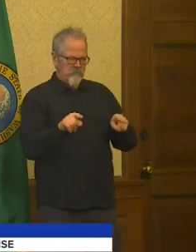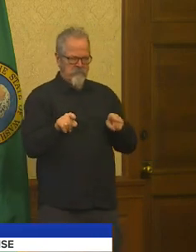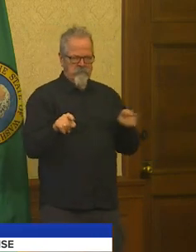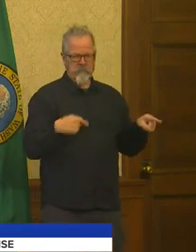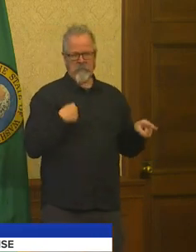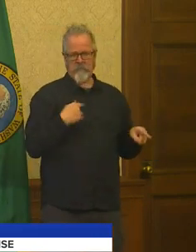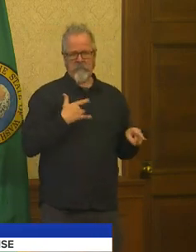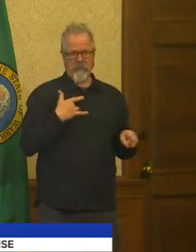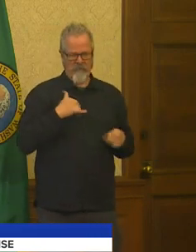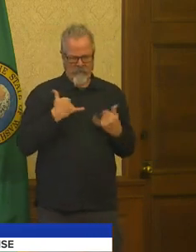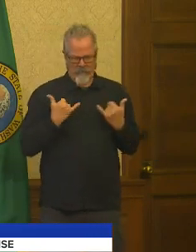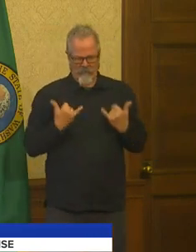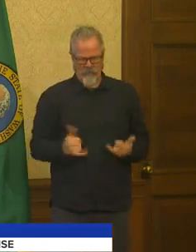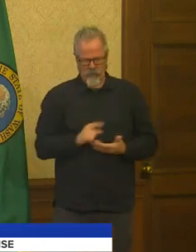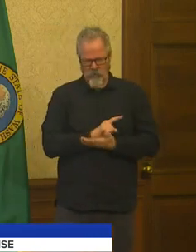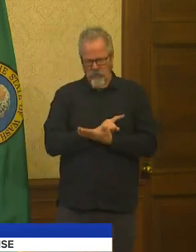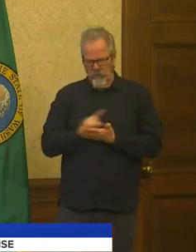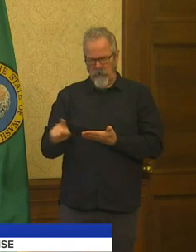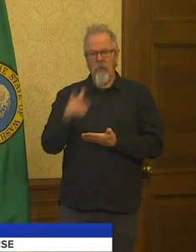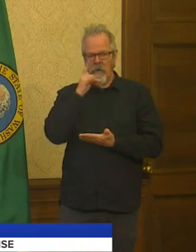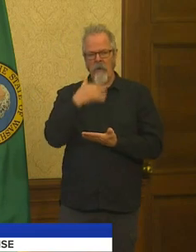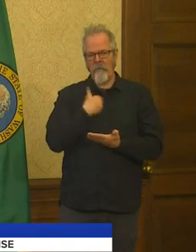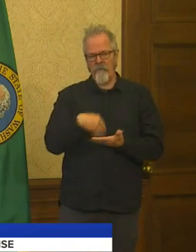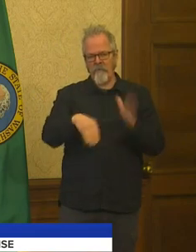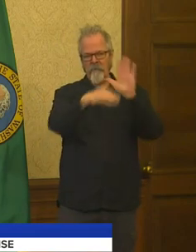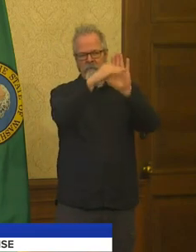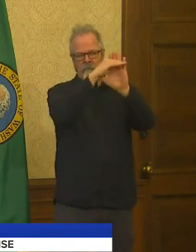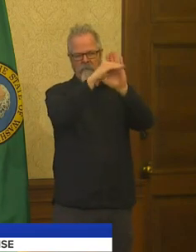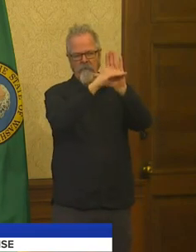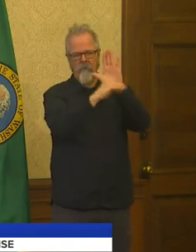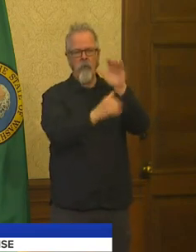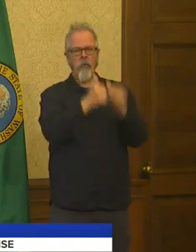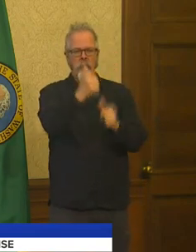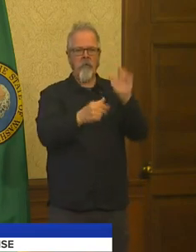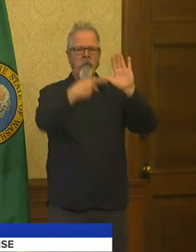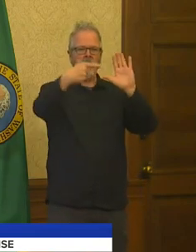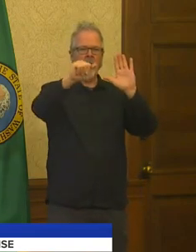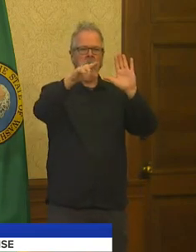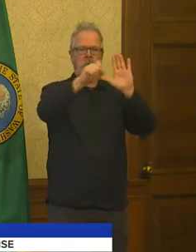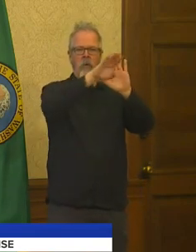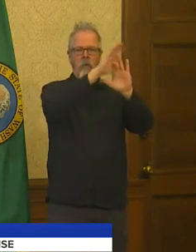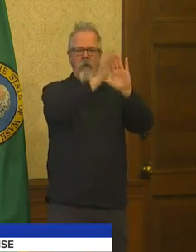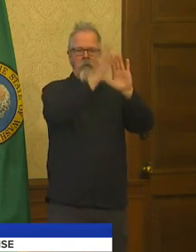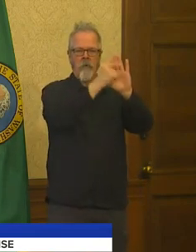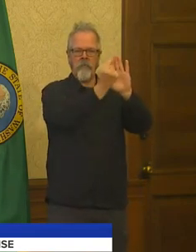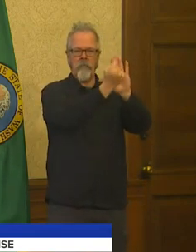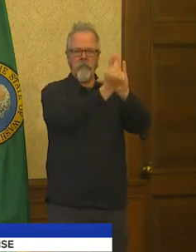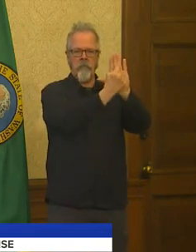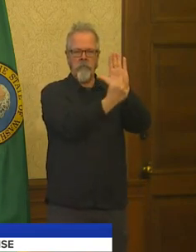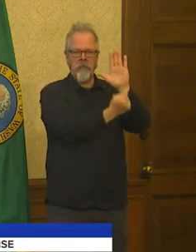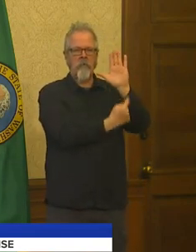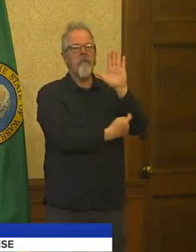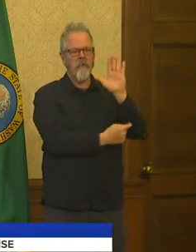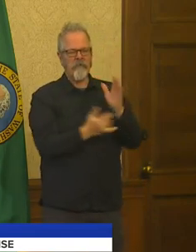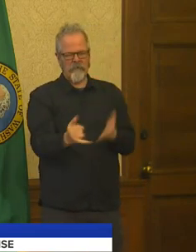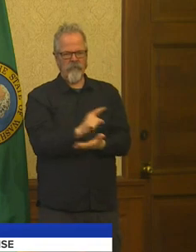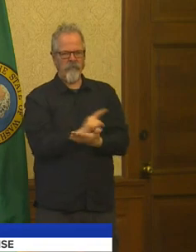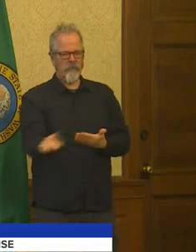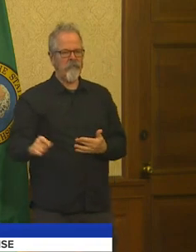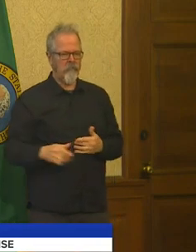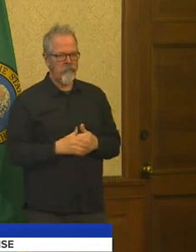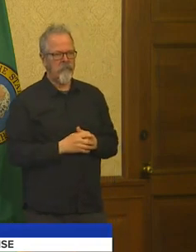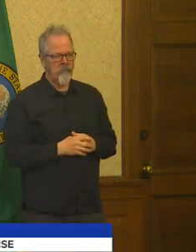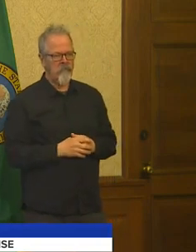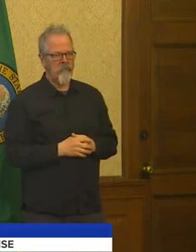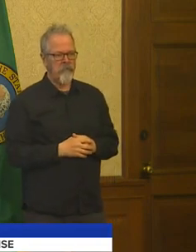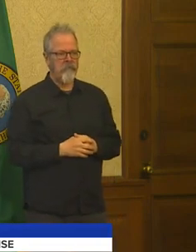up. So I believe a lot of our day-use parks will be open. And Don, the reason, well, Jerry, the reason you can't